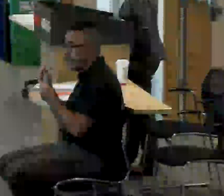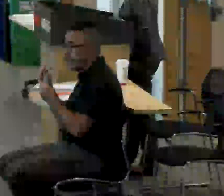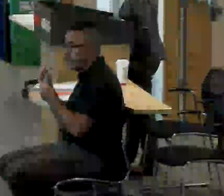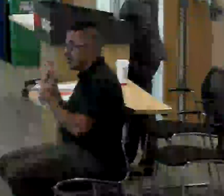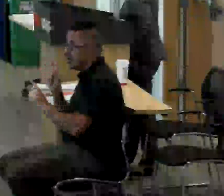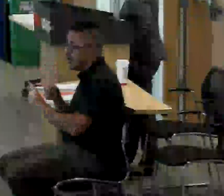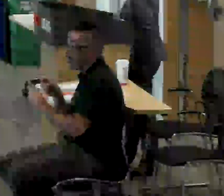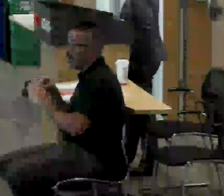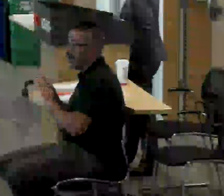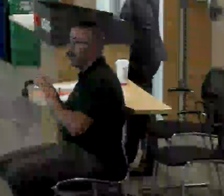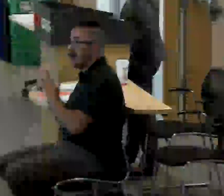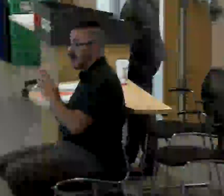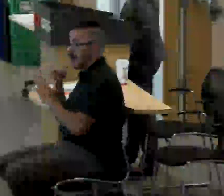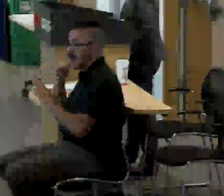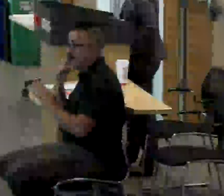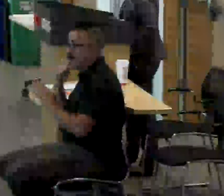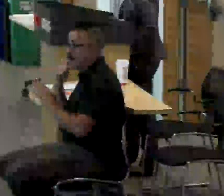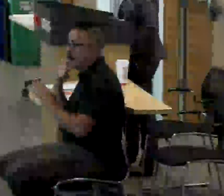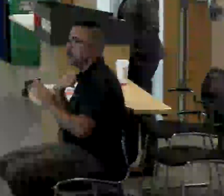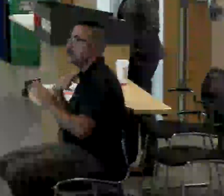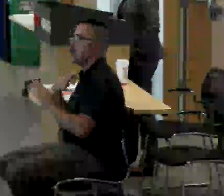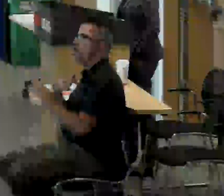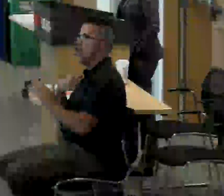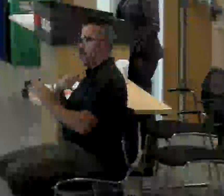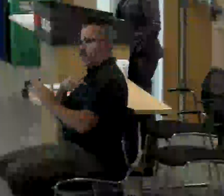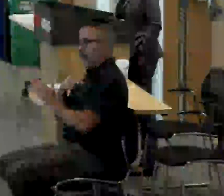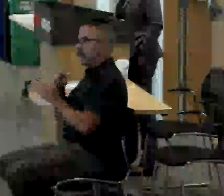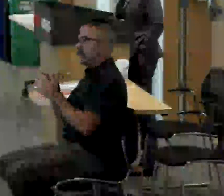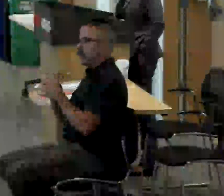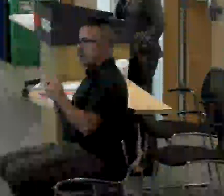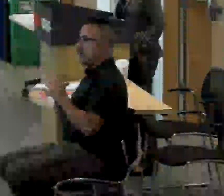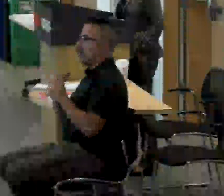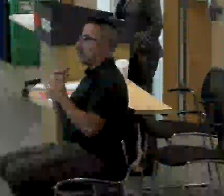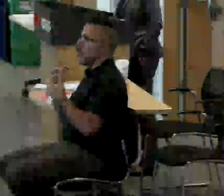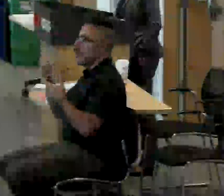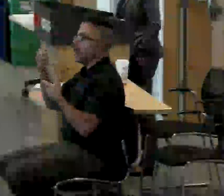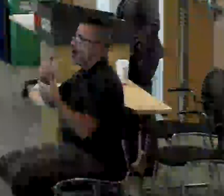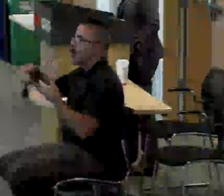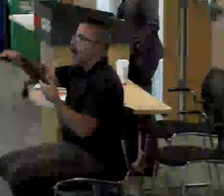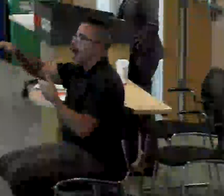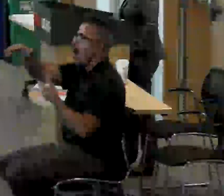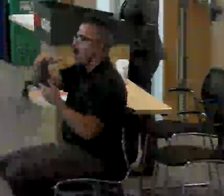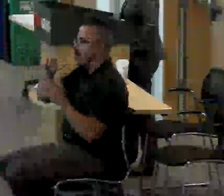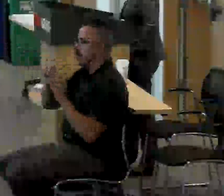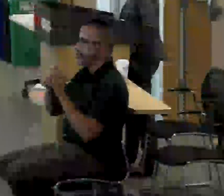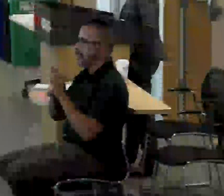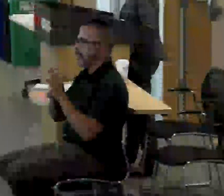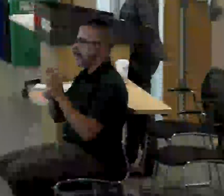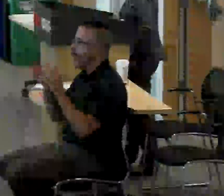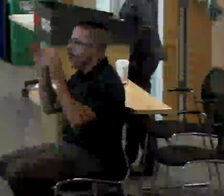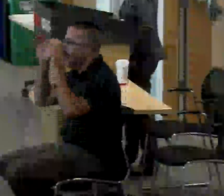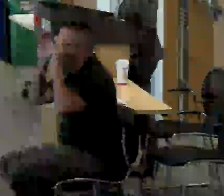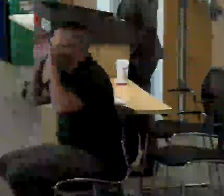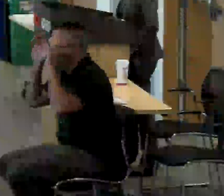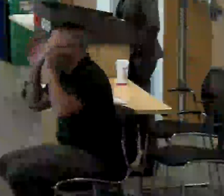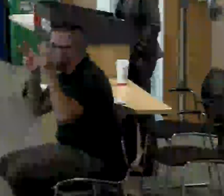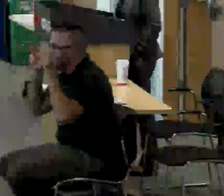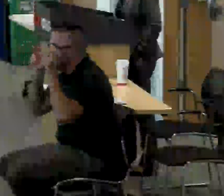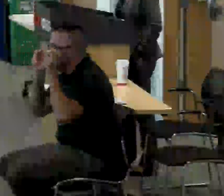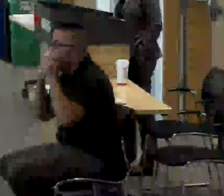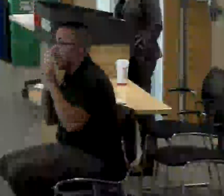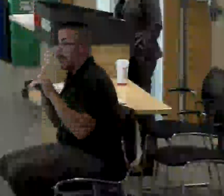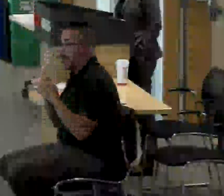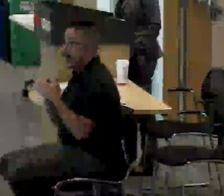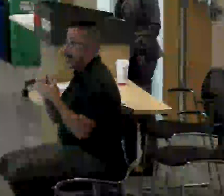we went on this statewide listening tour, if you will, which is something that I did for Secure Choice, which Spike